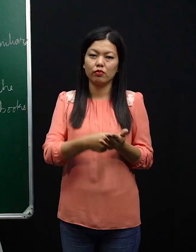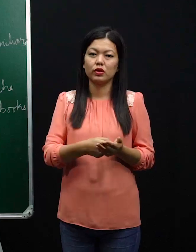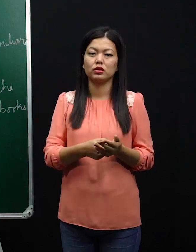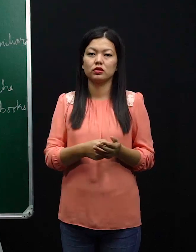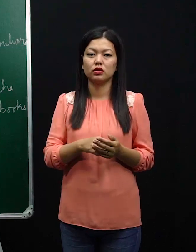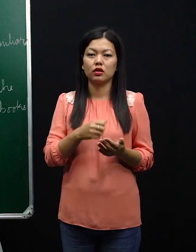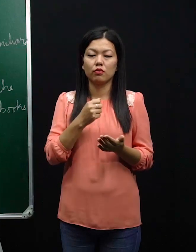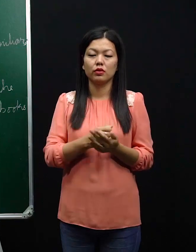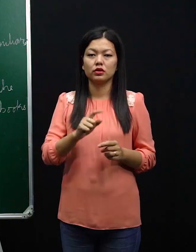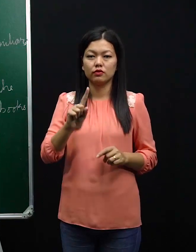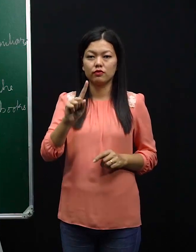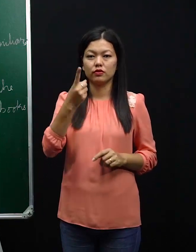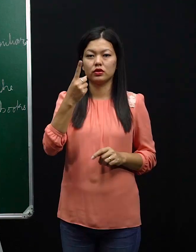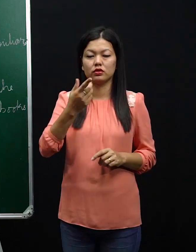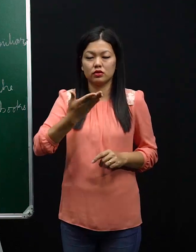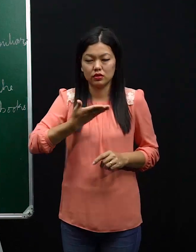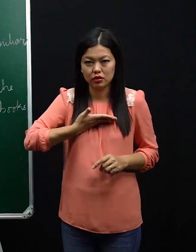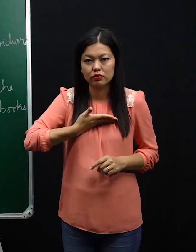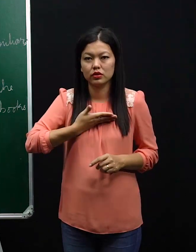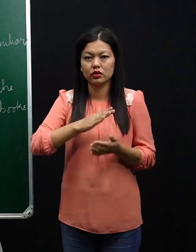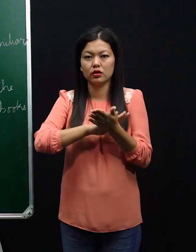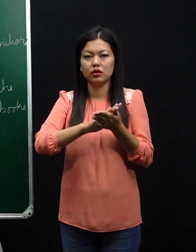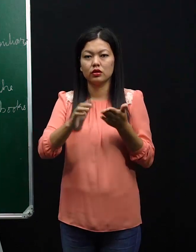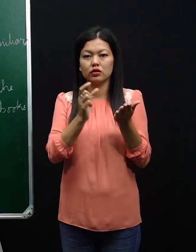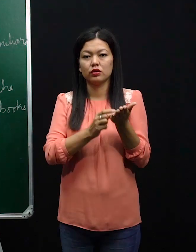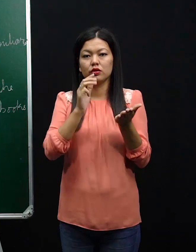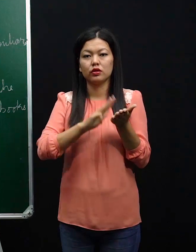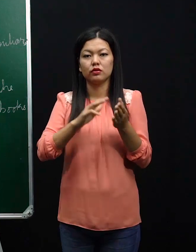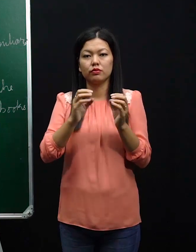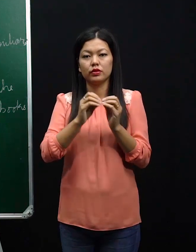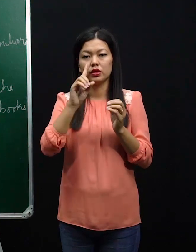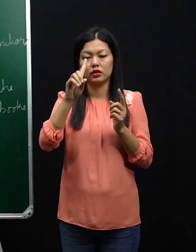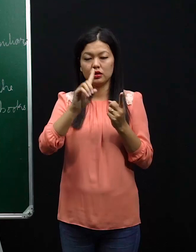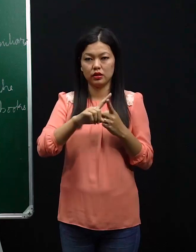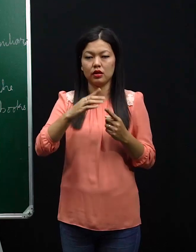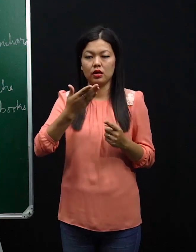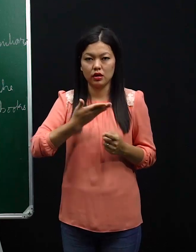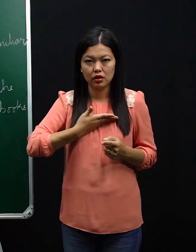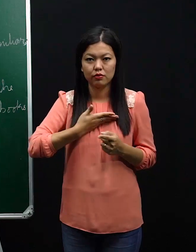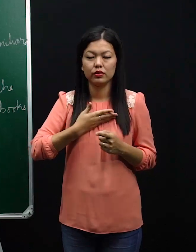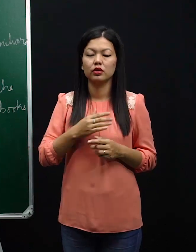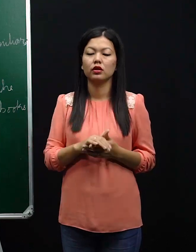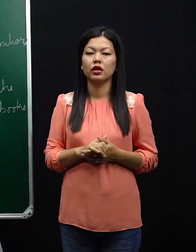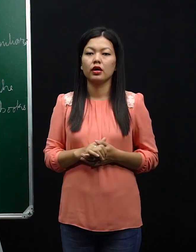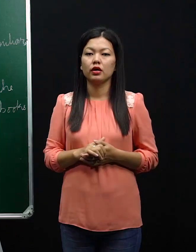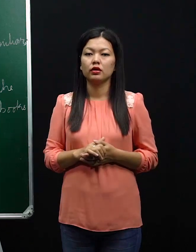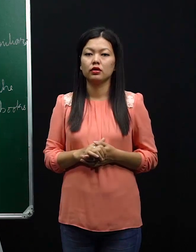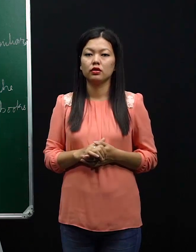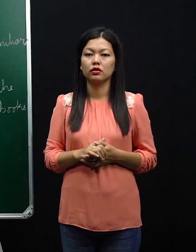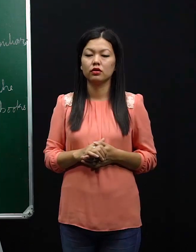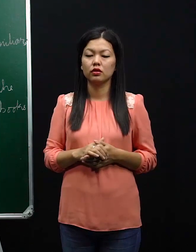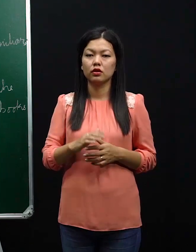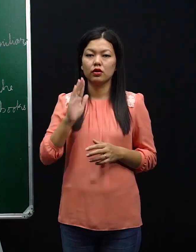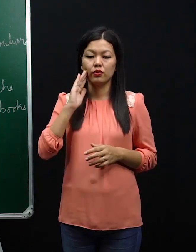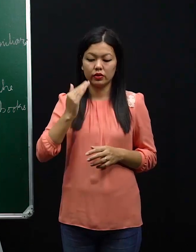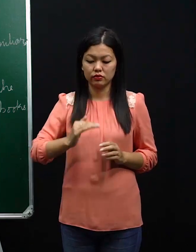humble yourself. And so I want all my dear class 8 students to know that cultivating humility at a very young